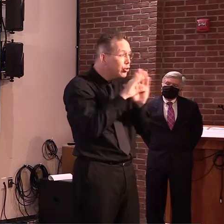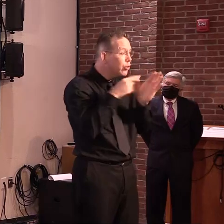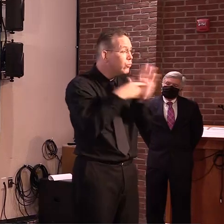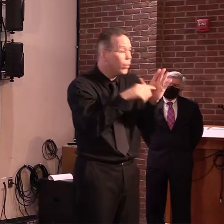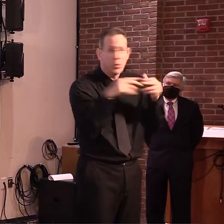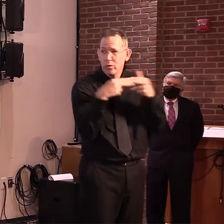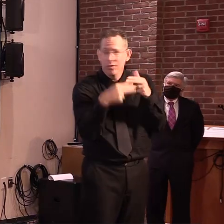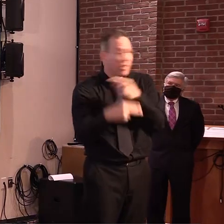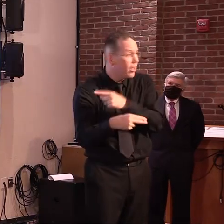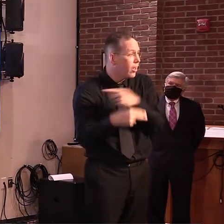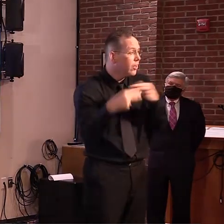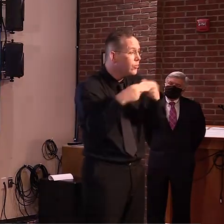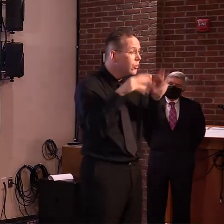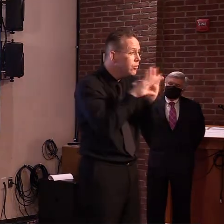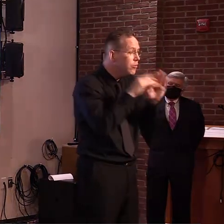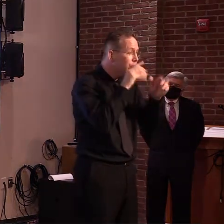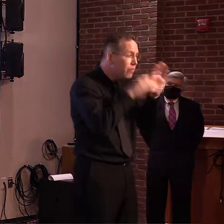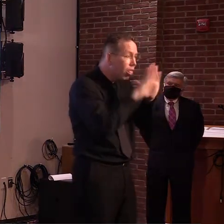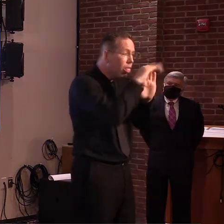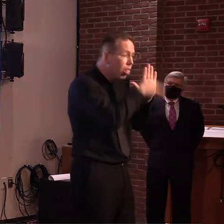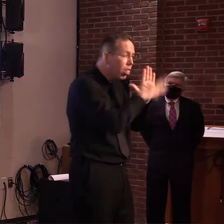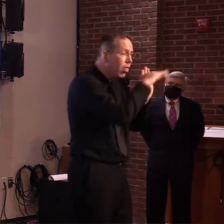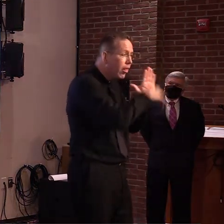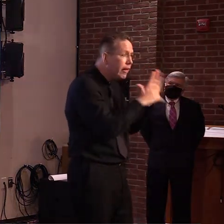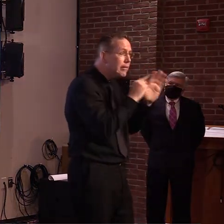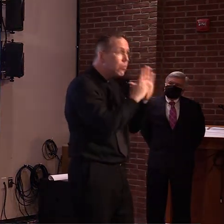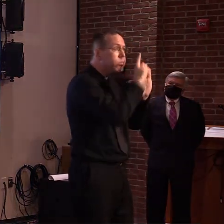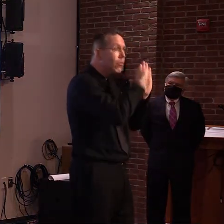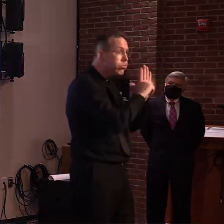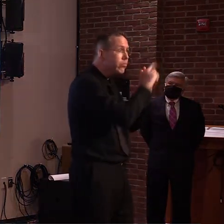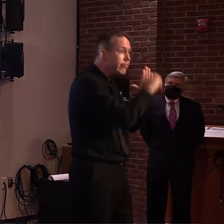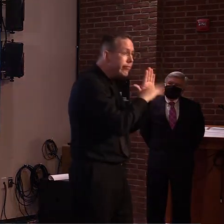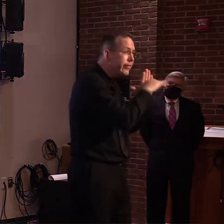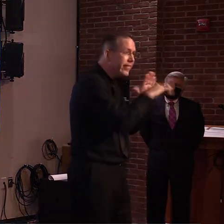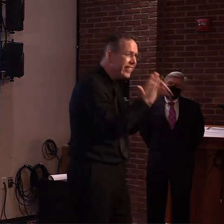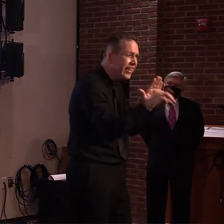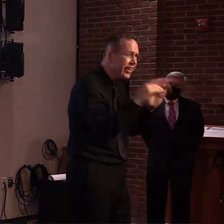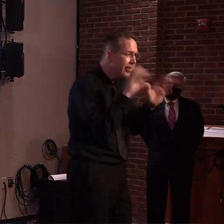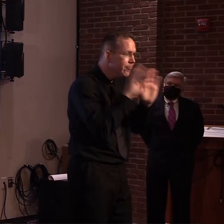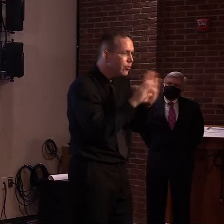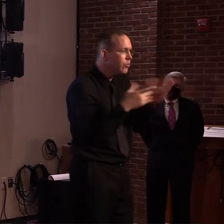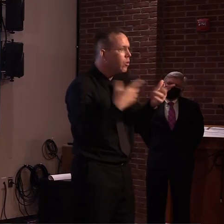reacted to it and where things have gone now. But, you know,